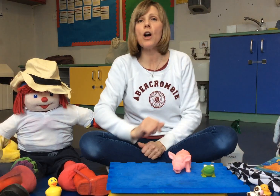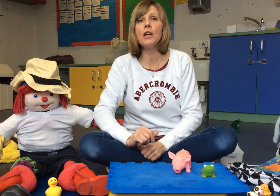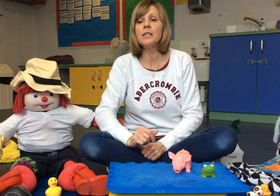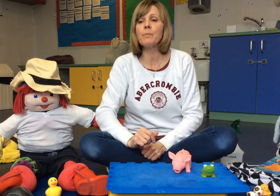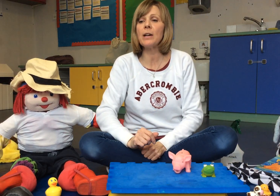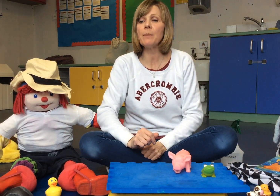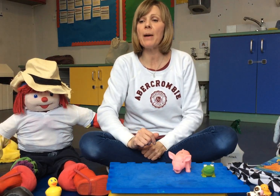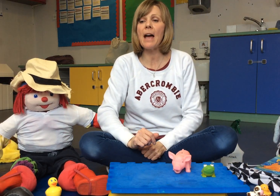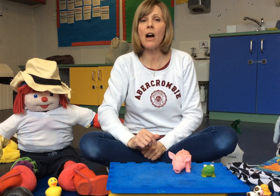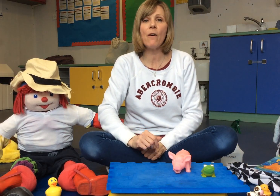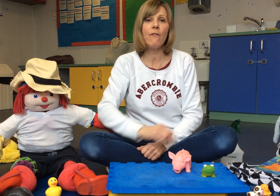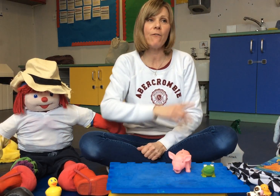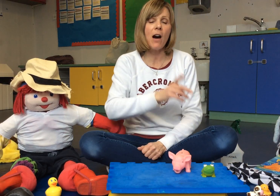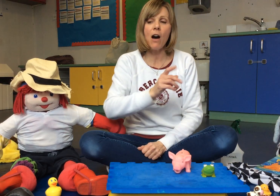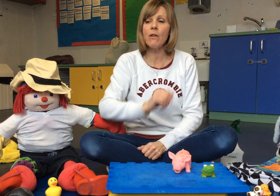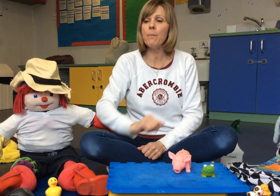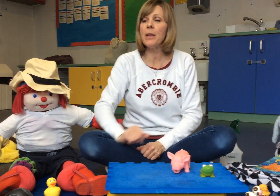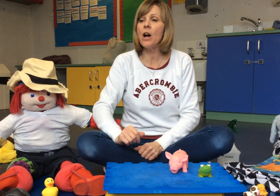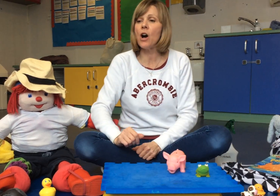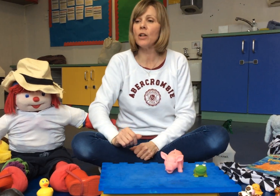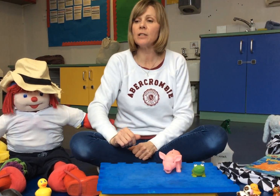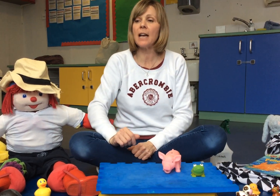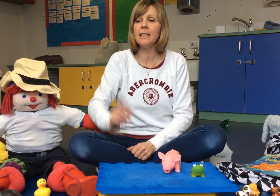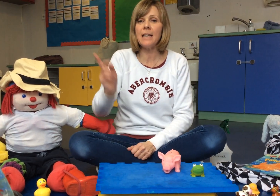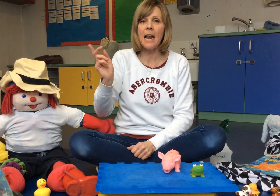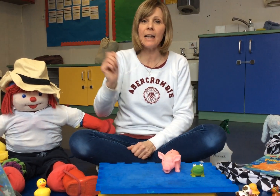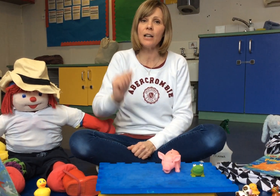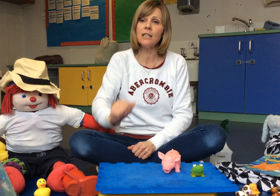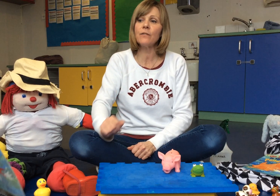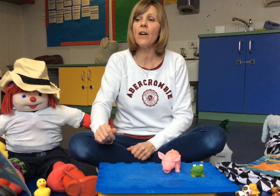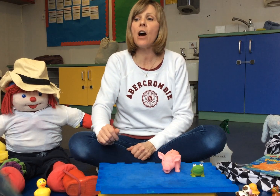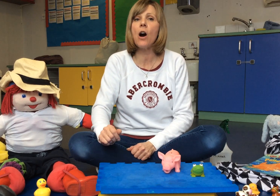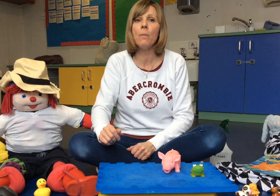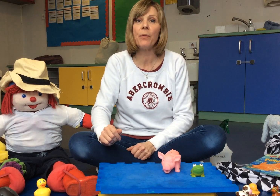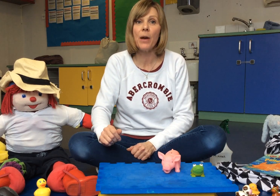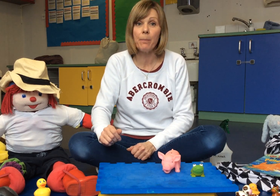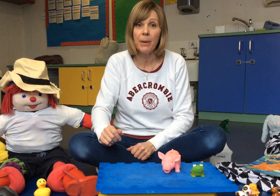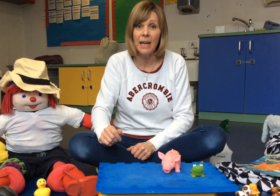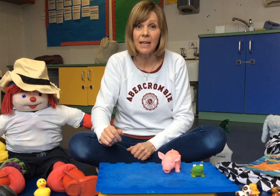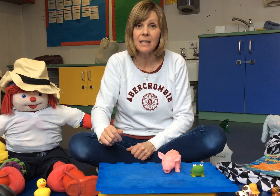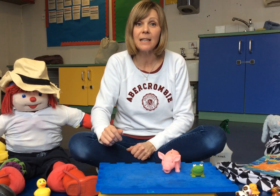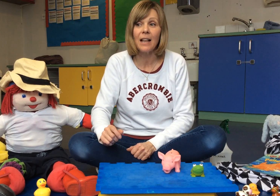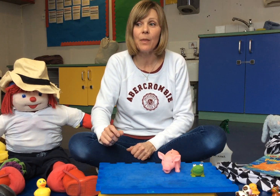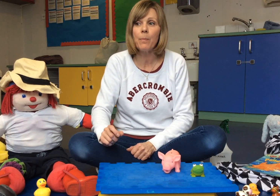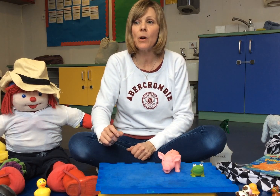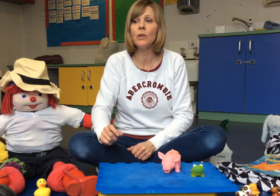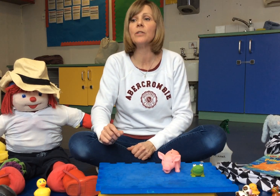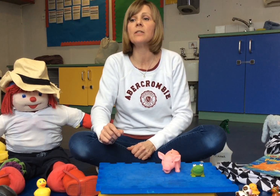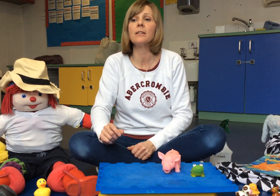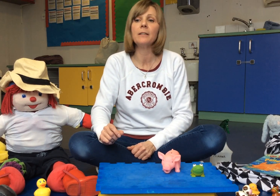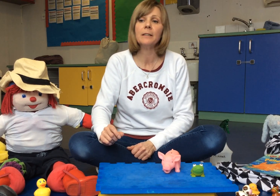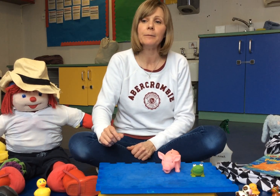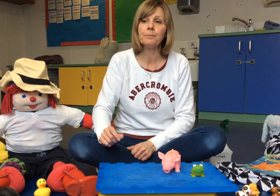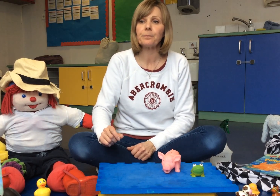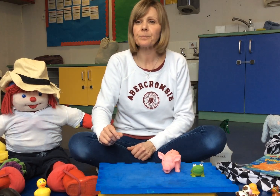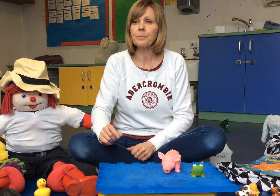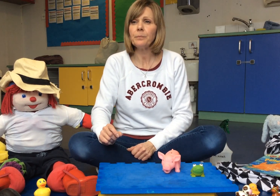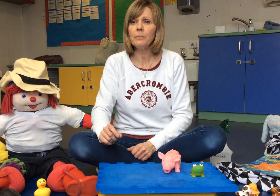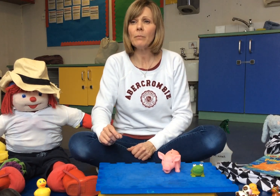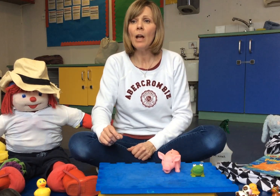Word spread about far and beyond at Nelligan's farm, the pig's in the pond.